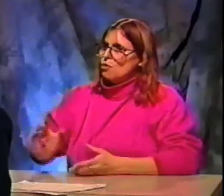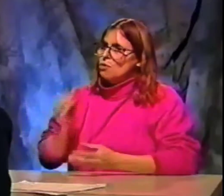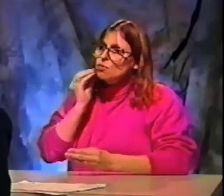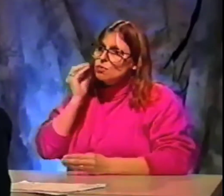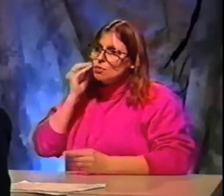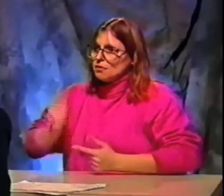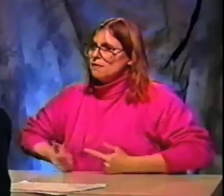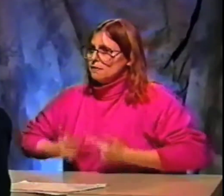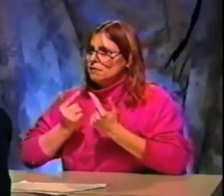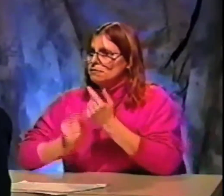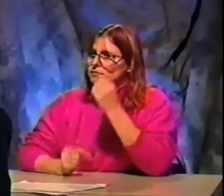most important.